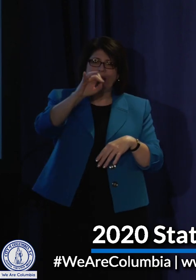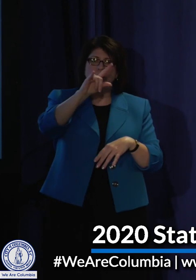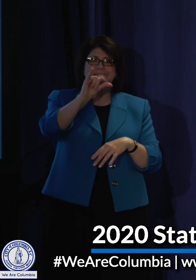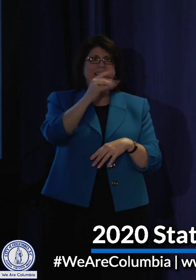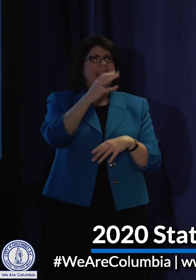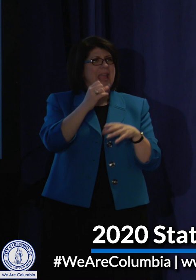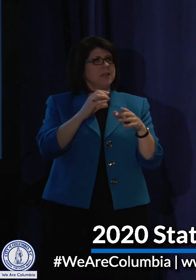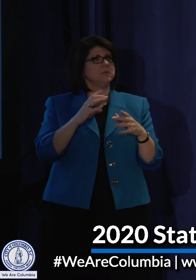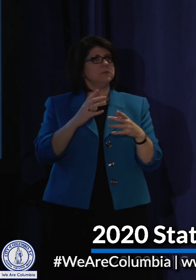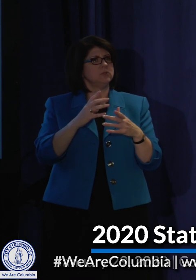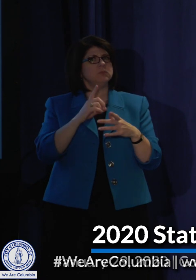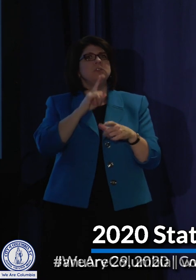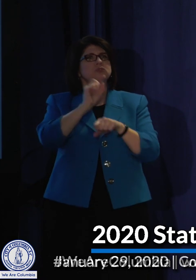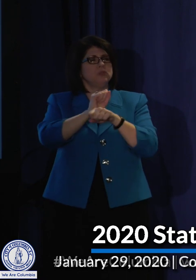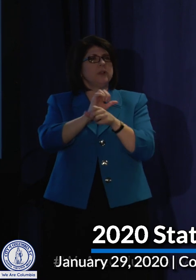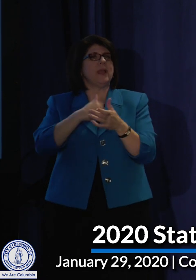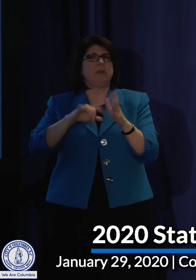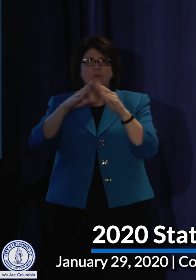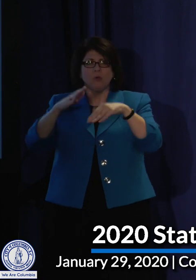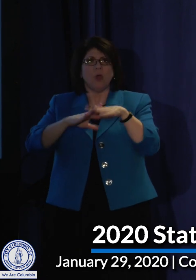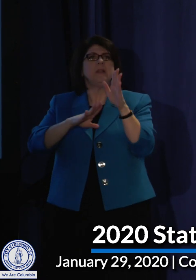development decisions.